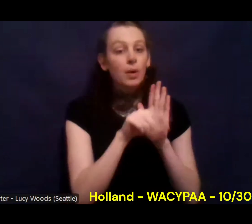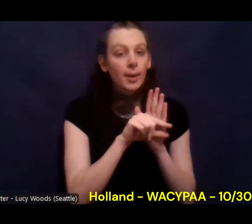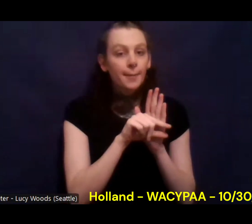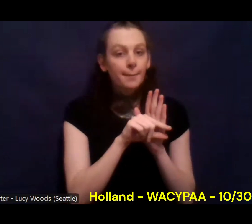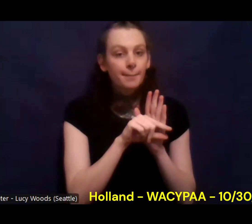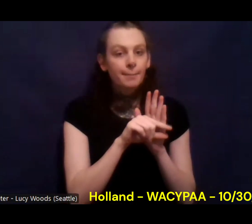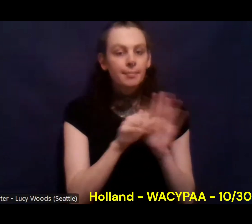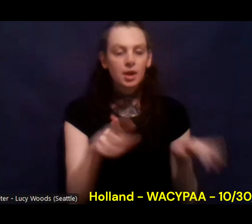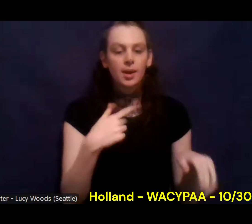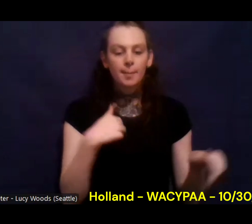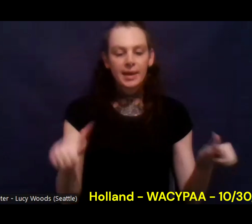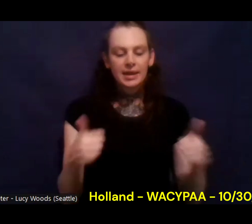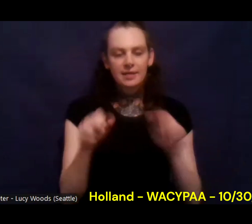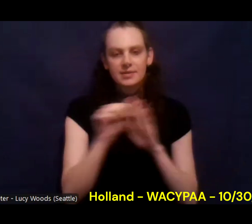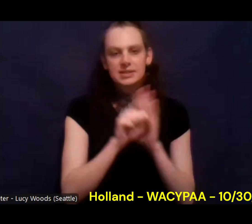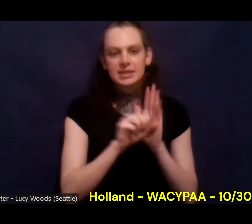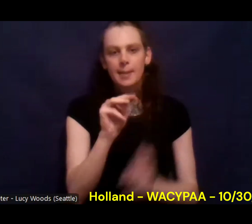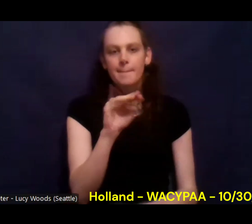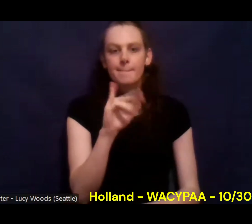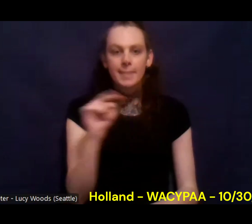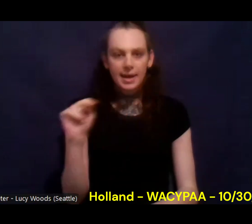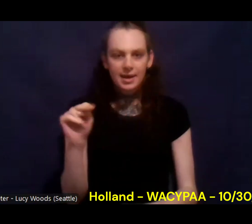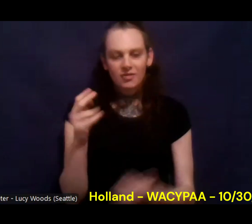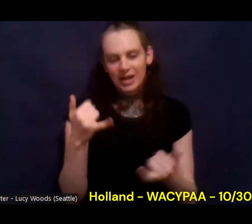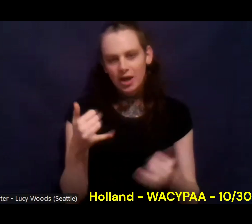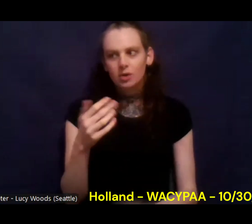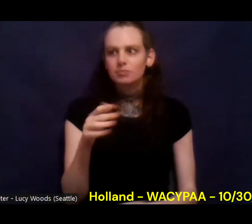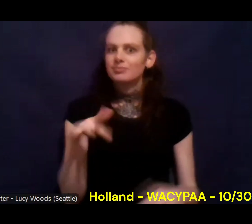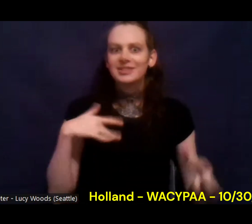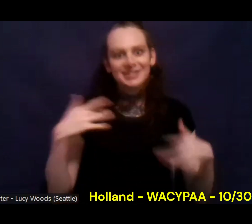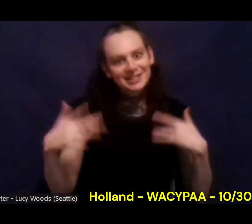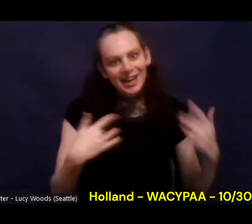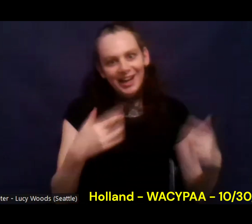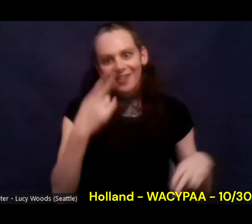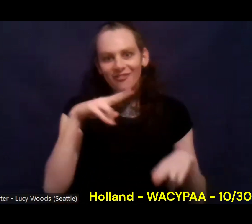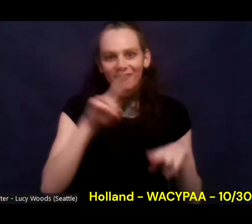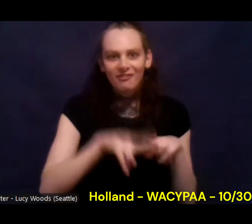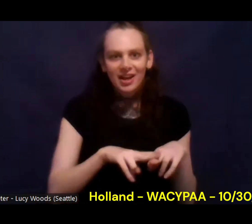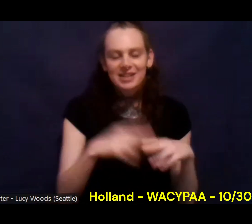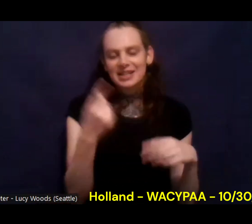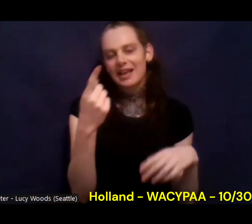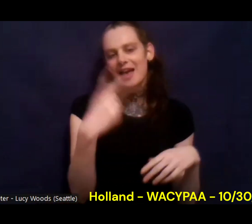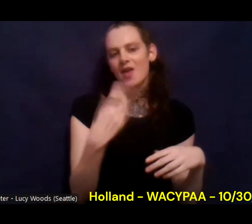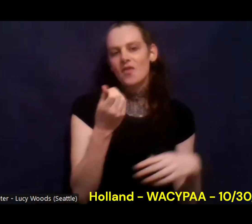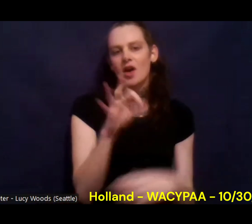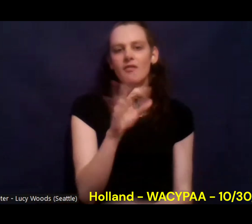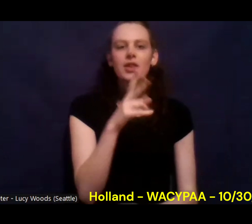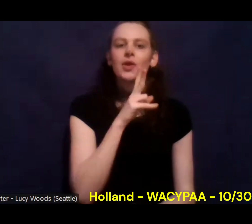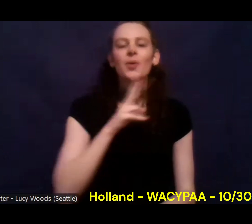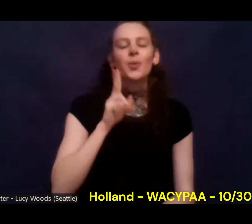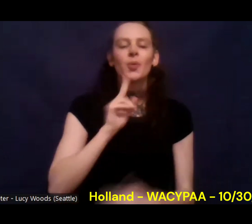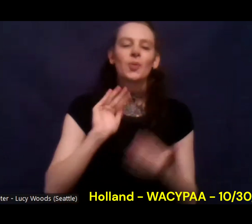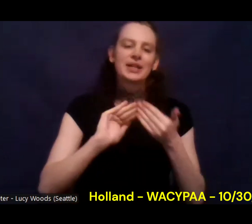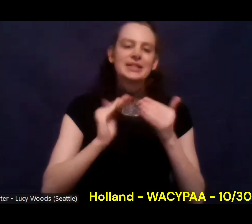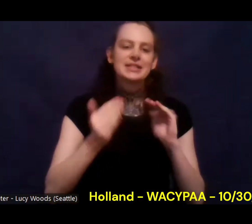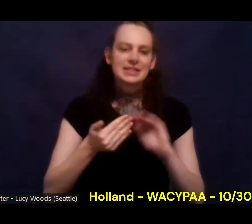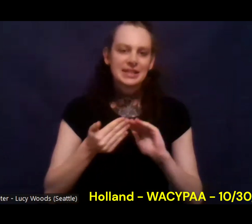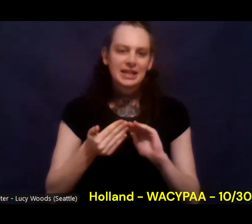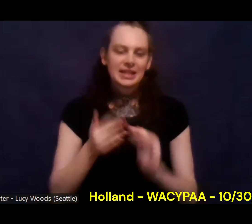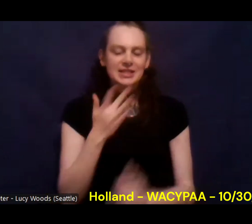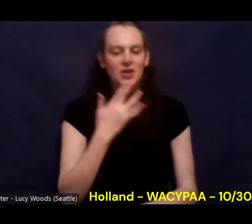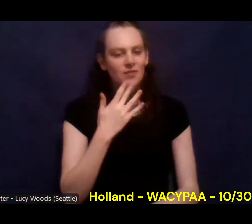I live in Minnesota, St. Paul, Minnesota. Very exciting, very fun. It's like half of the Twin Cities. I would like to say it's the better half. It's the favorite